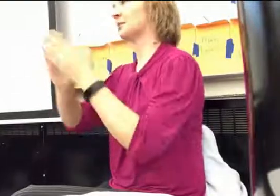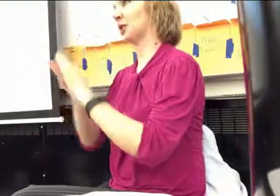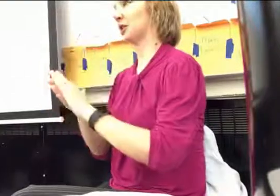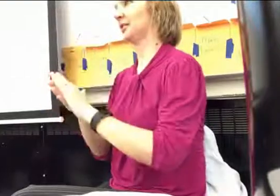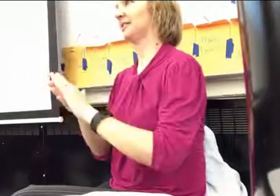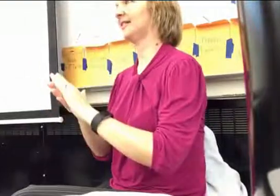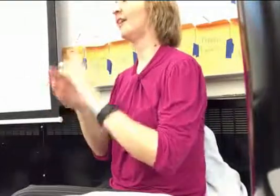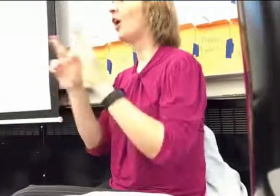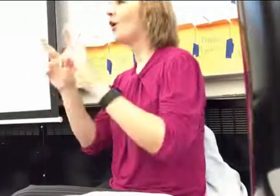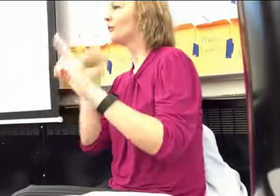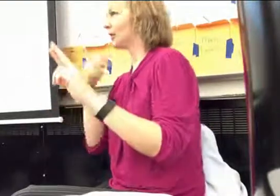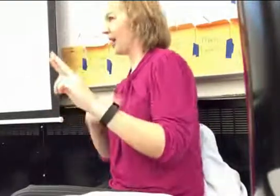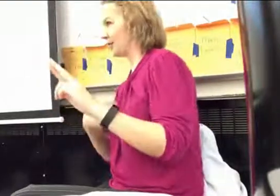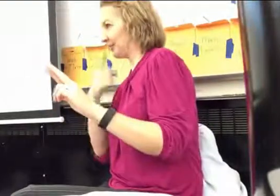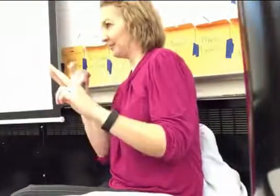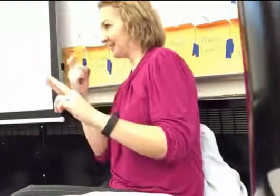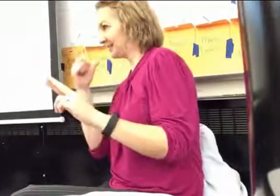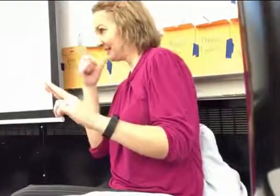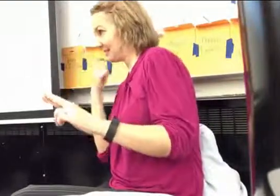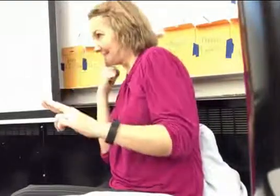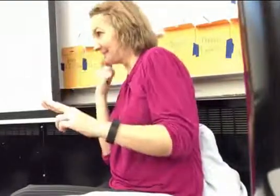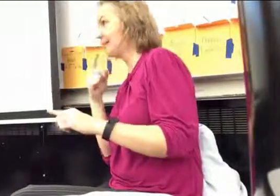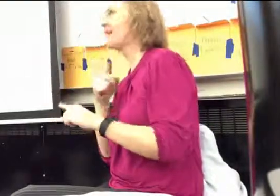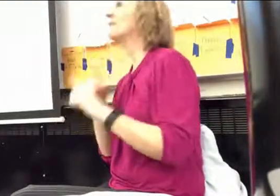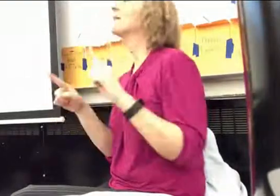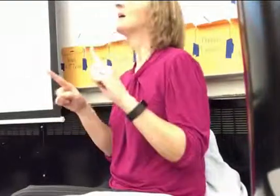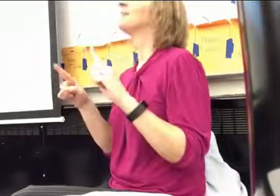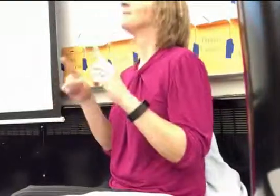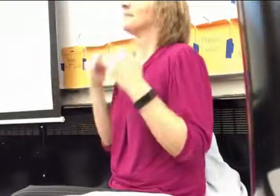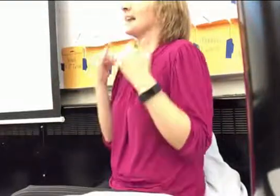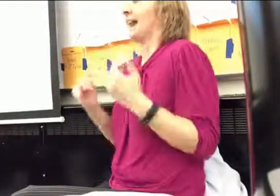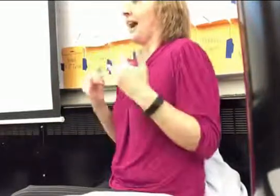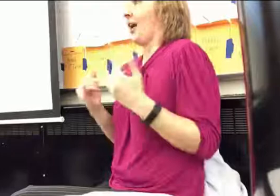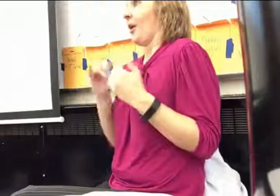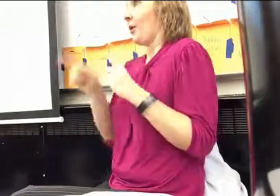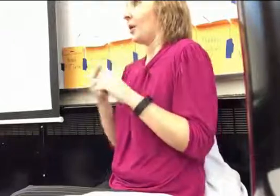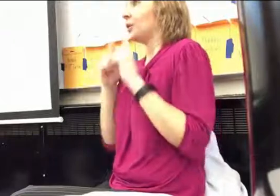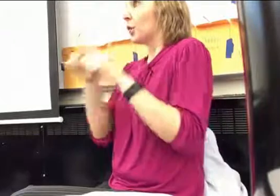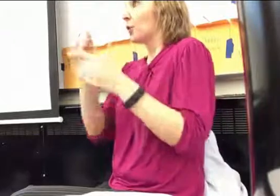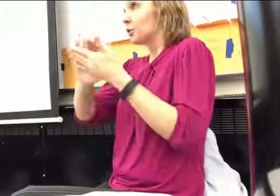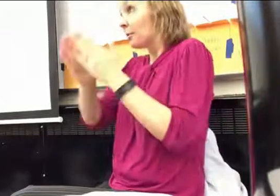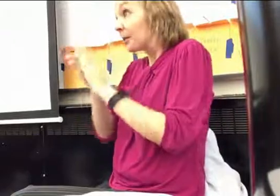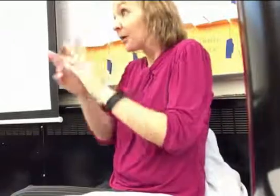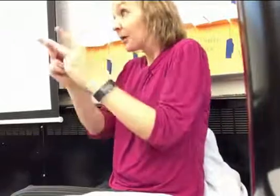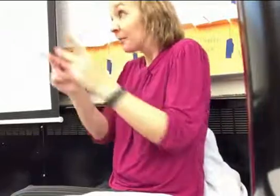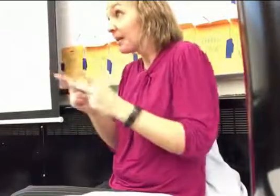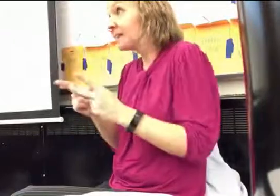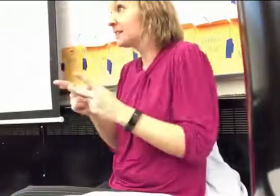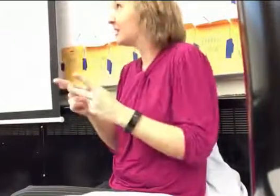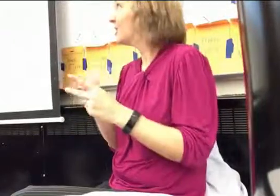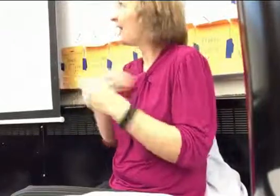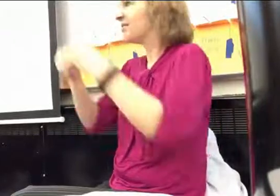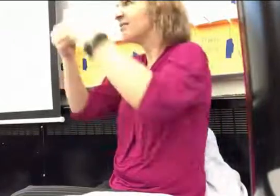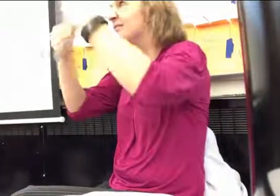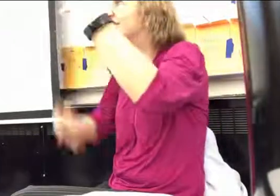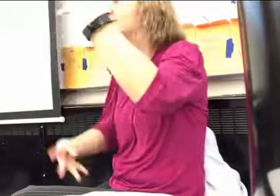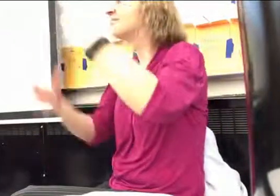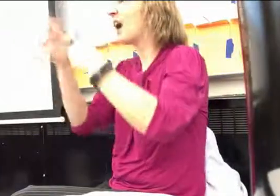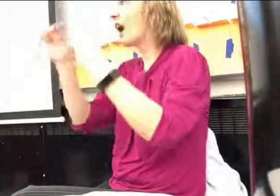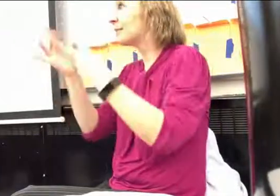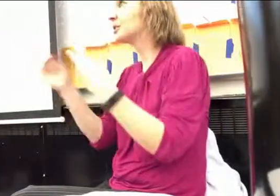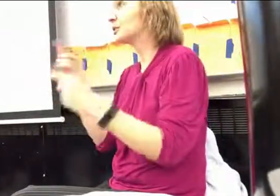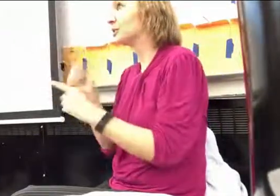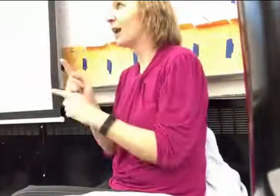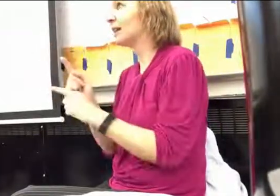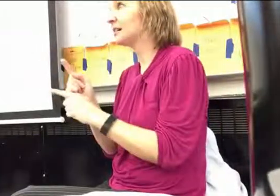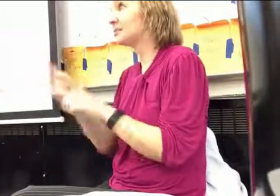make any of you hungry because you all just had lunch. Now, when you go to a burger joint, you have all these different options that you can be able